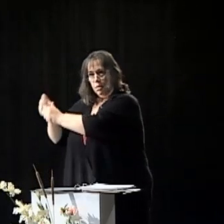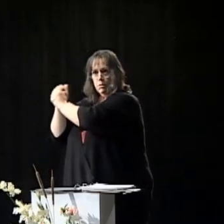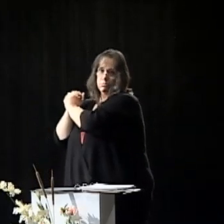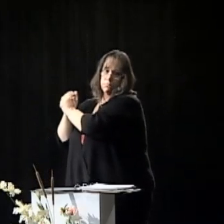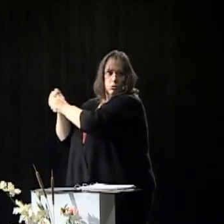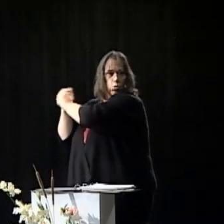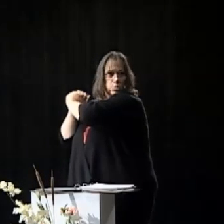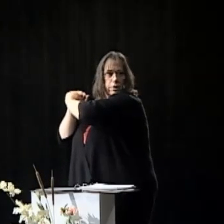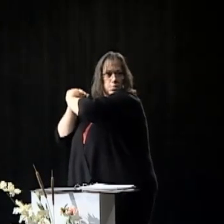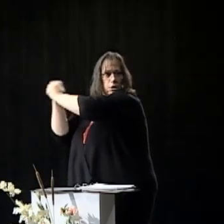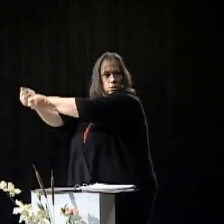Of course, baseball.